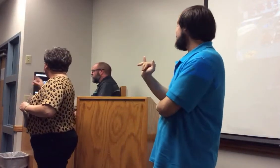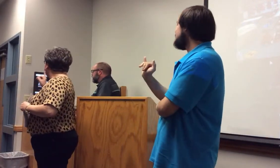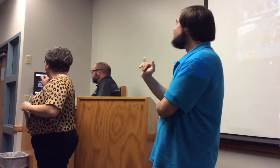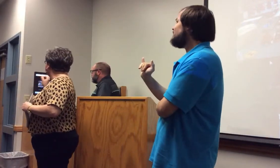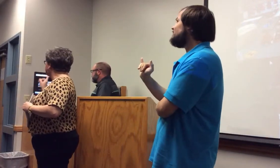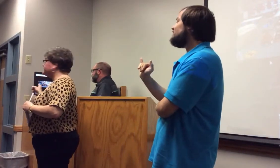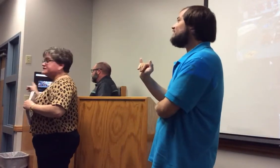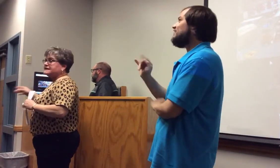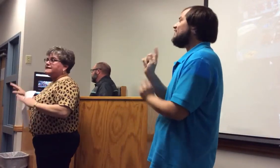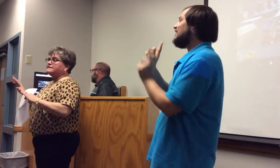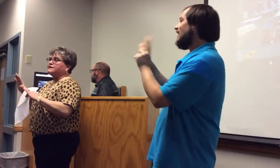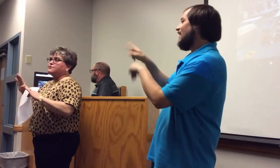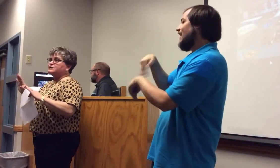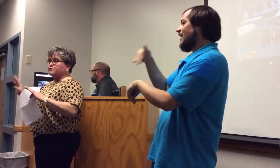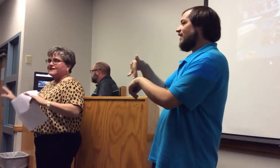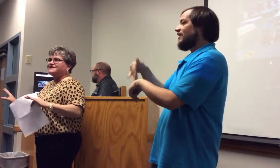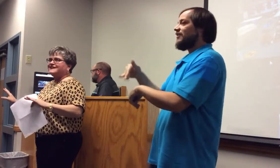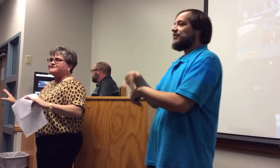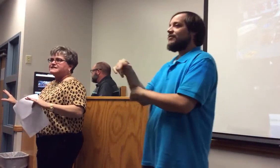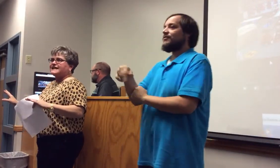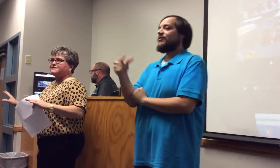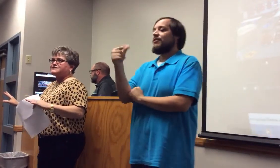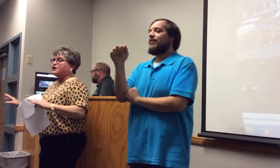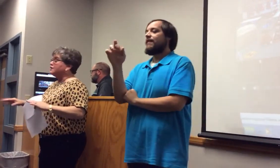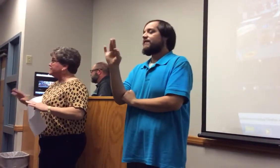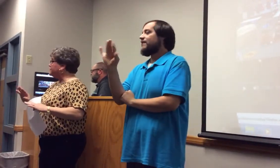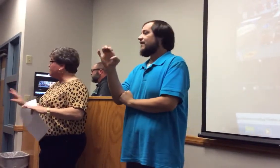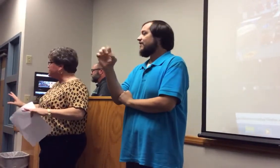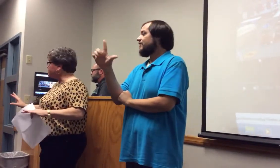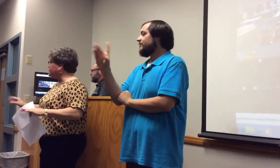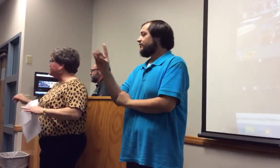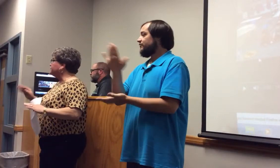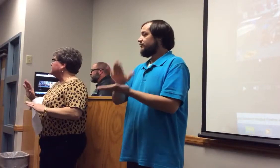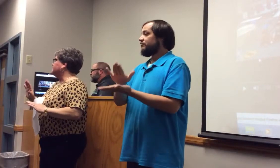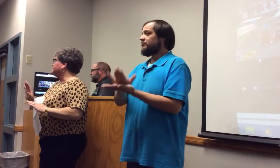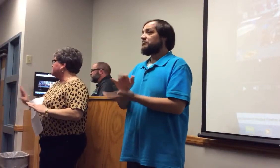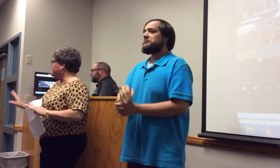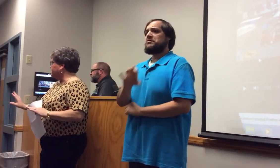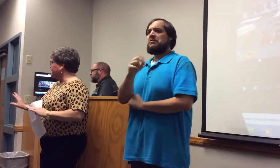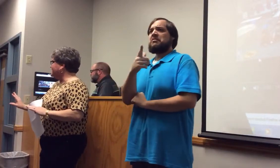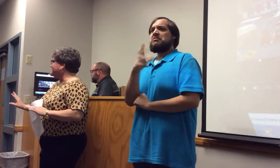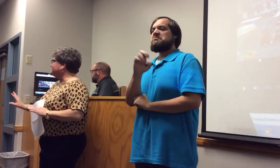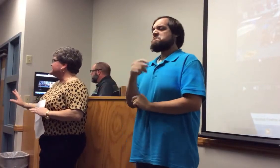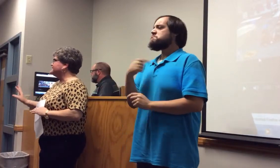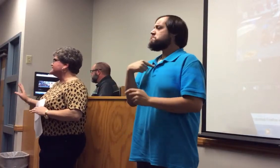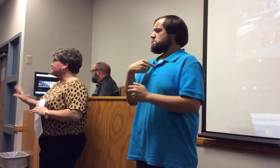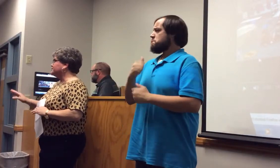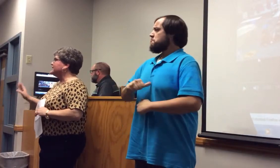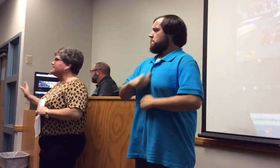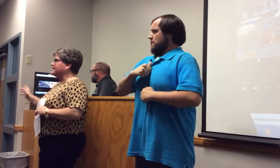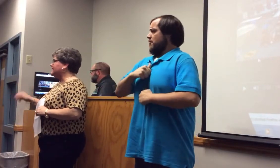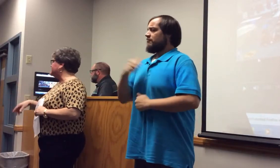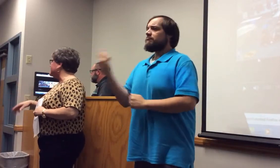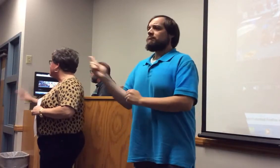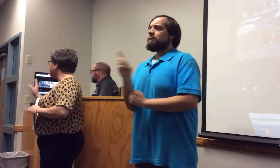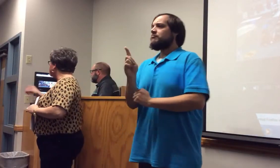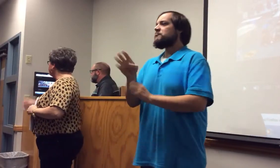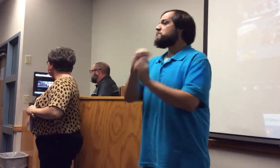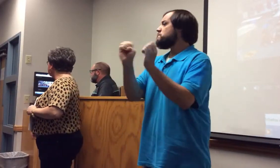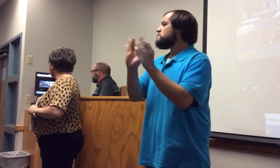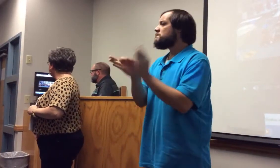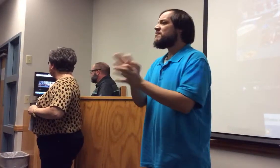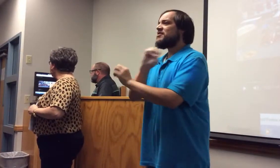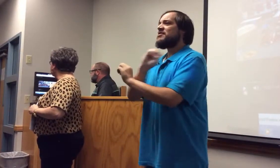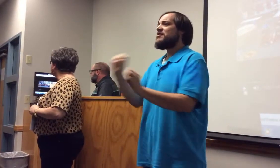Garfield. And Chelsea was brave enough to take this on with no interpreter, no nothing. It's just her and the kids.